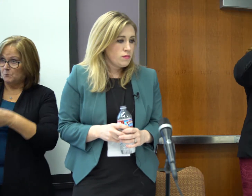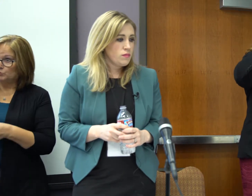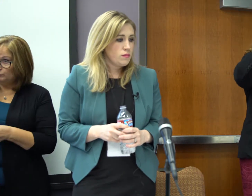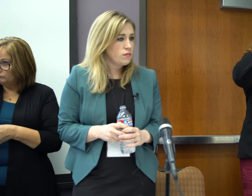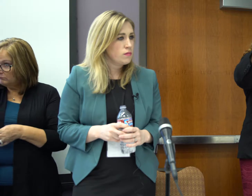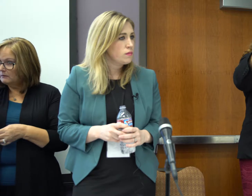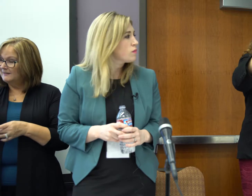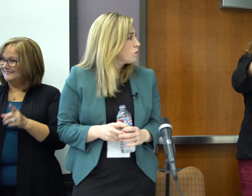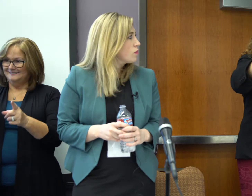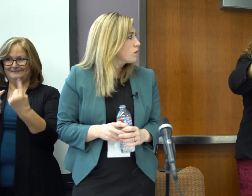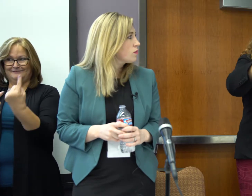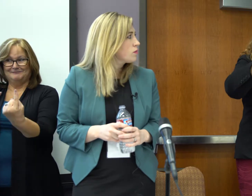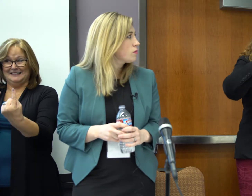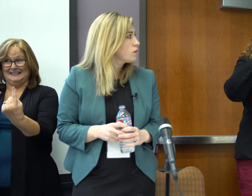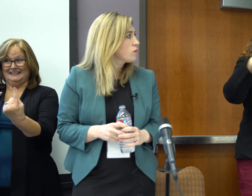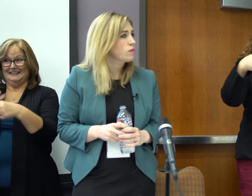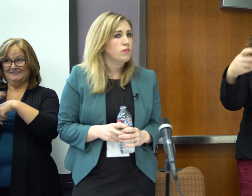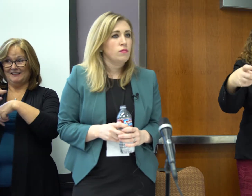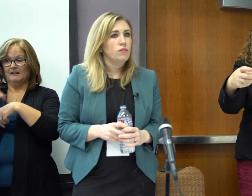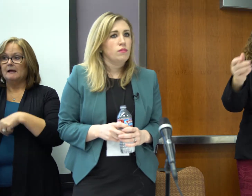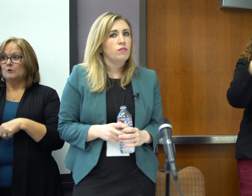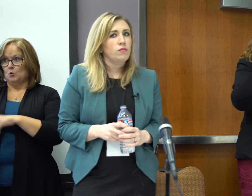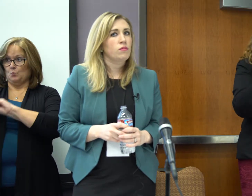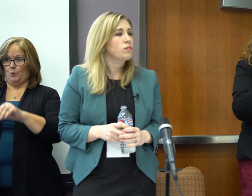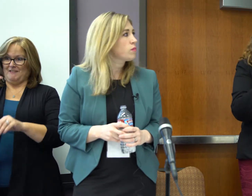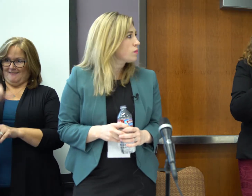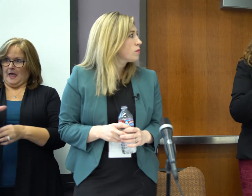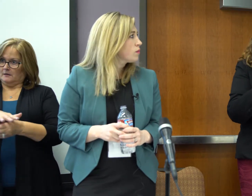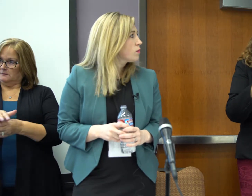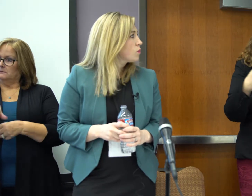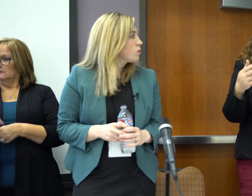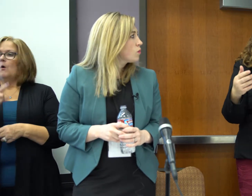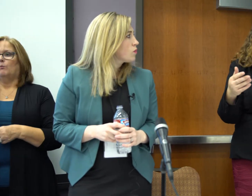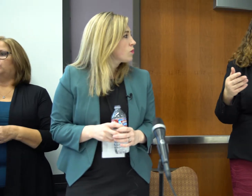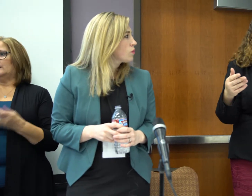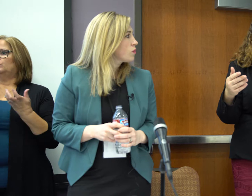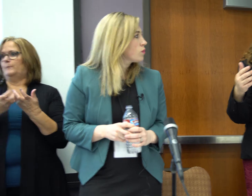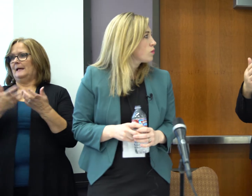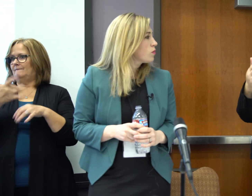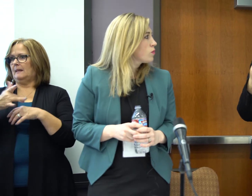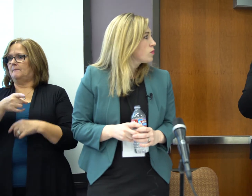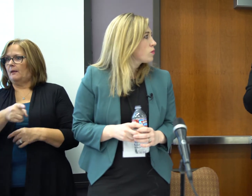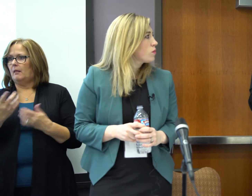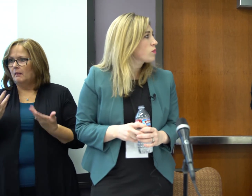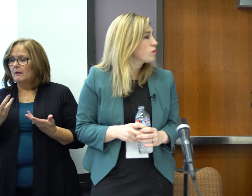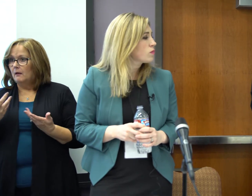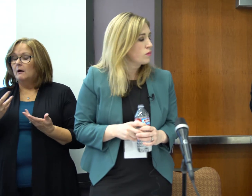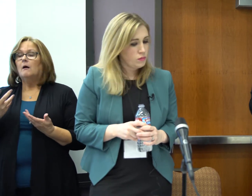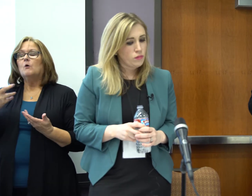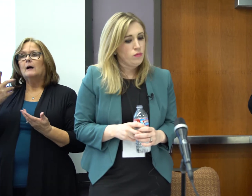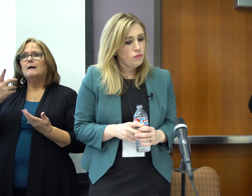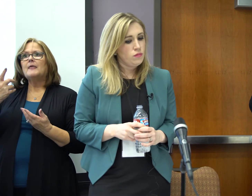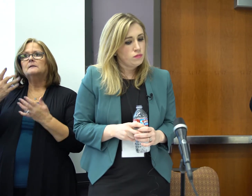this would probably be their roommate? Like if you move into this setting, this is going to be your roommate. Or is the setting that's part of